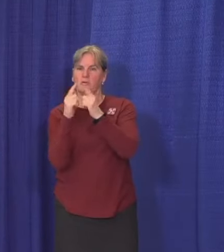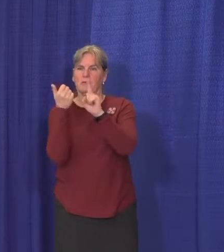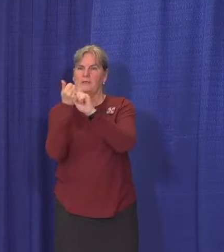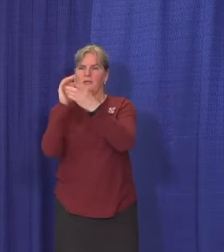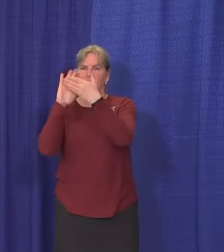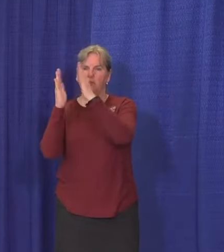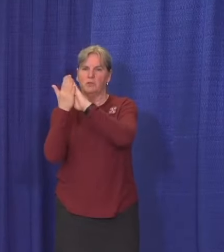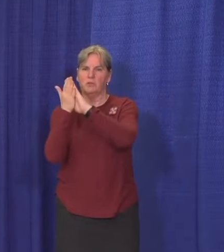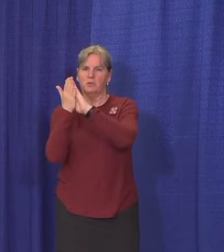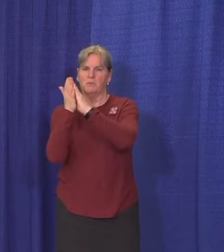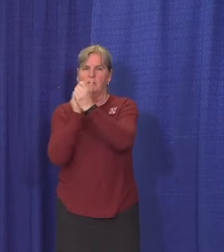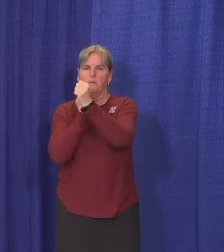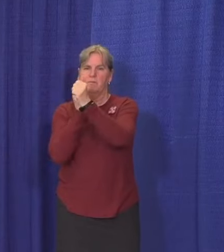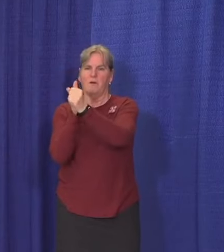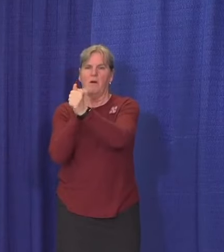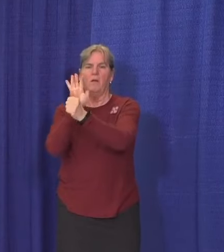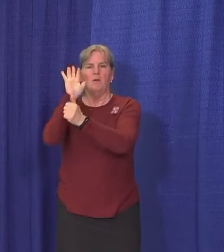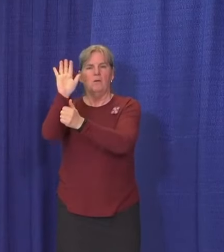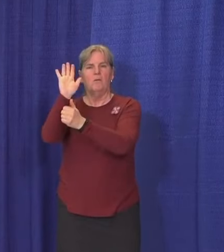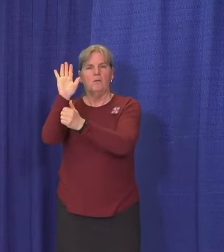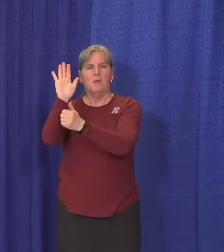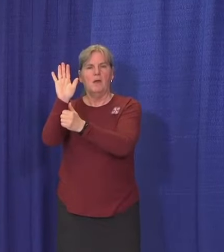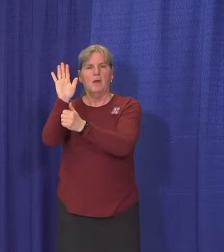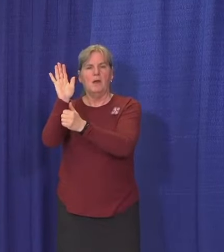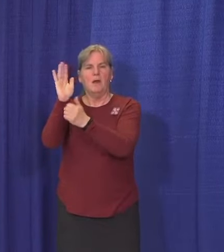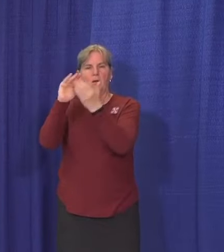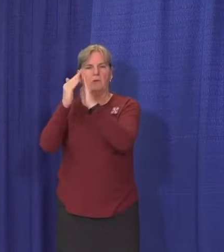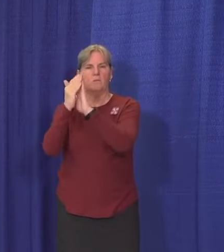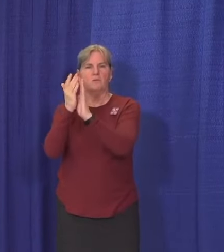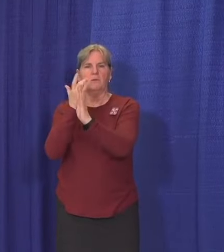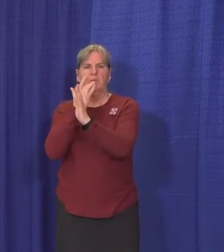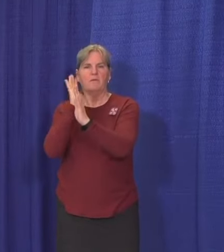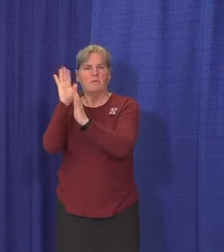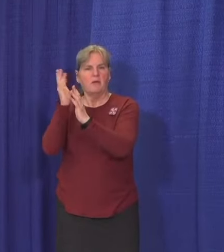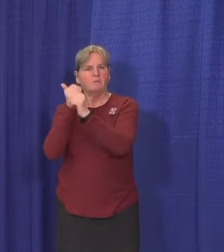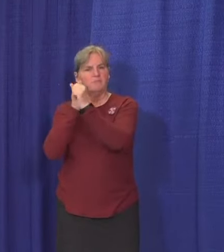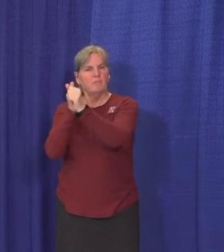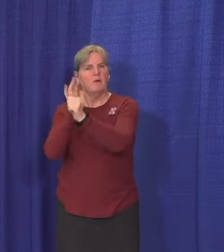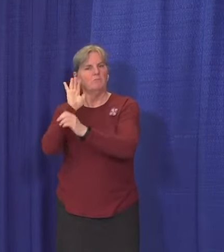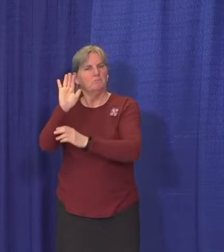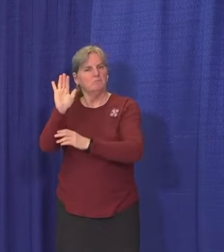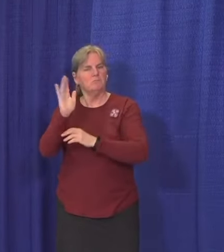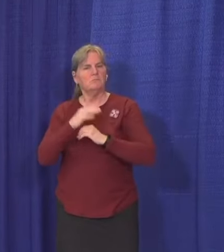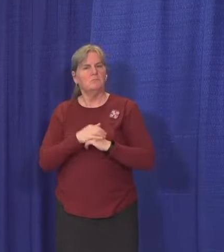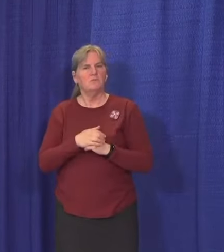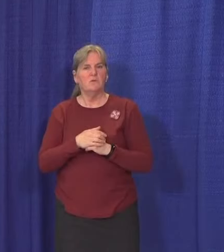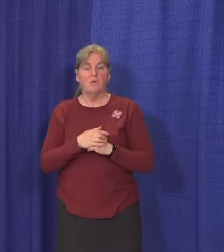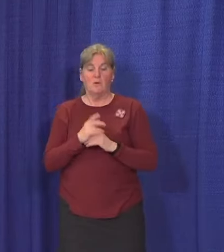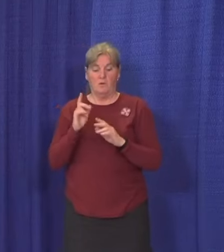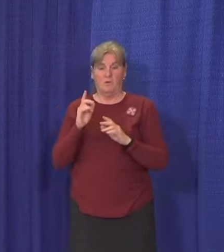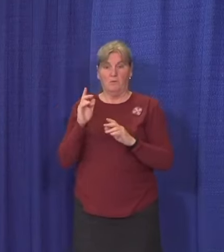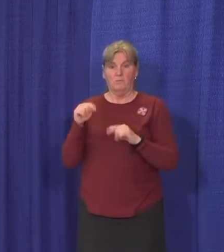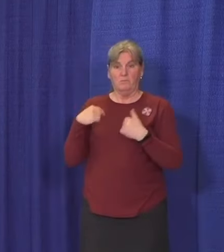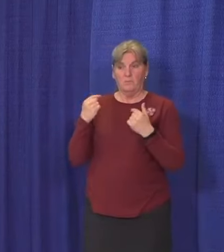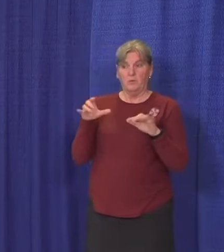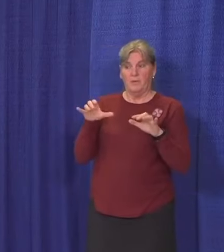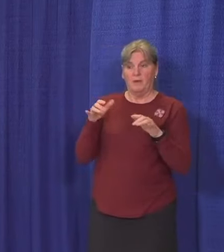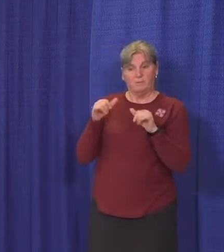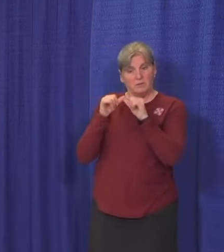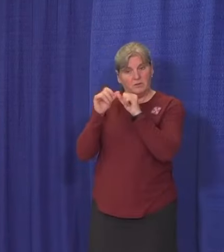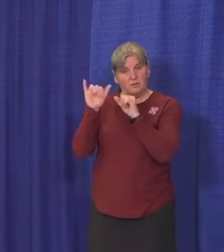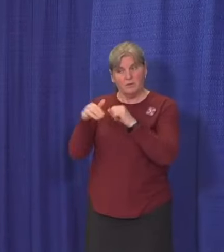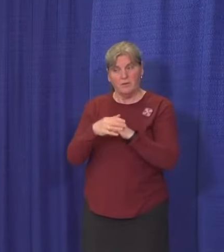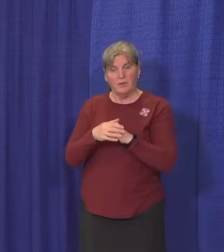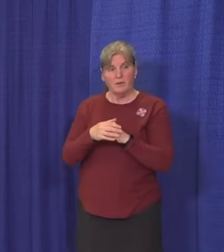in step with what is best for each of those communities, and that's the best way to find out. So we have been doing that, and we'll continue to do that. Maybe